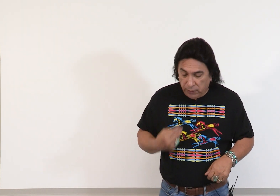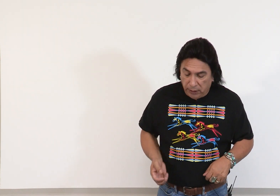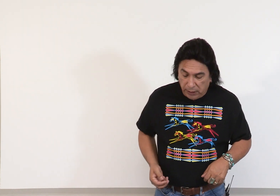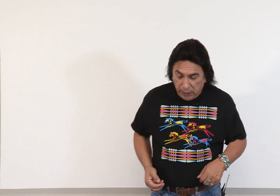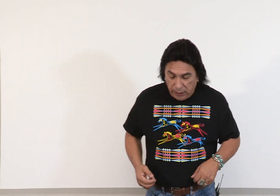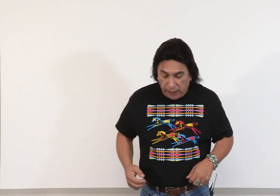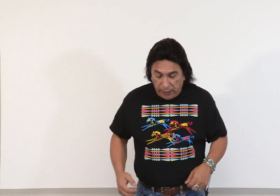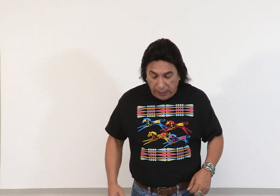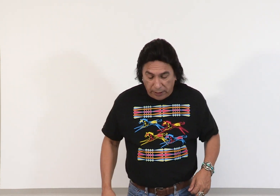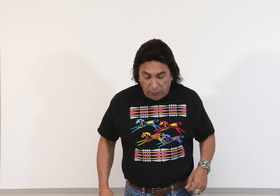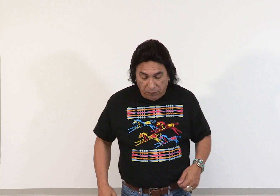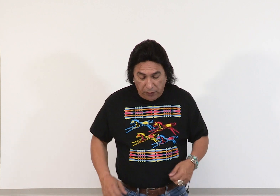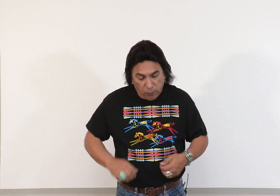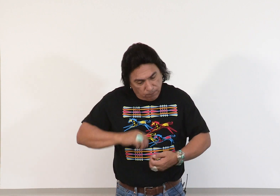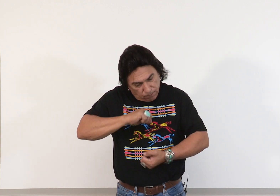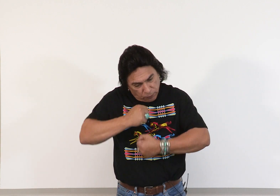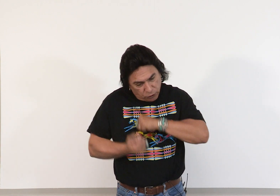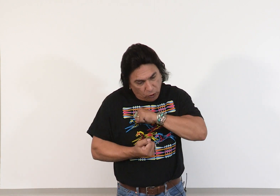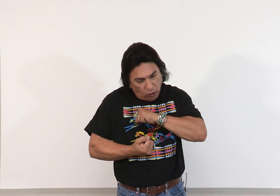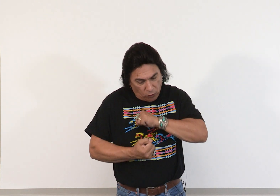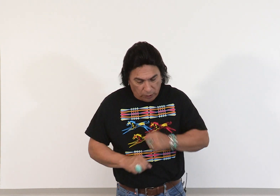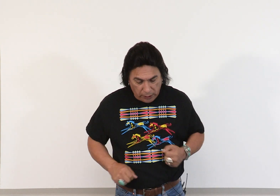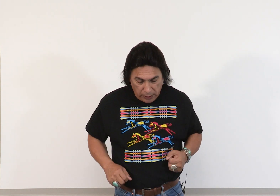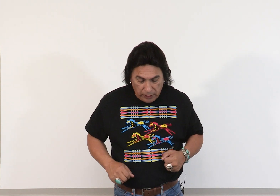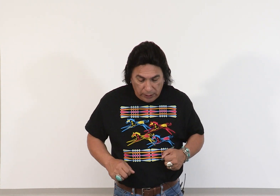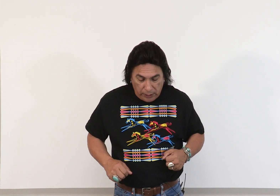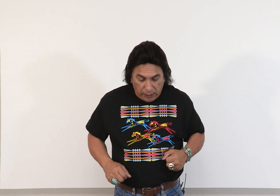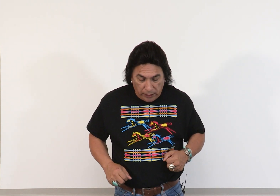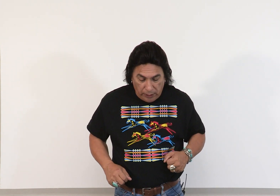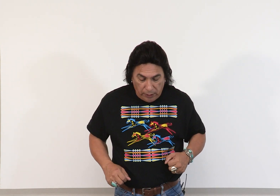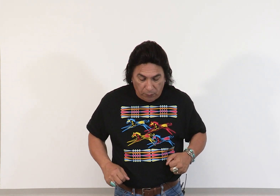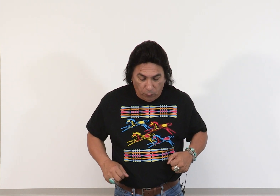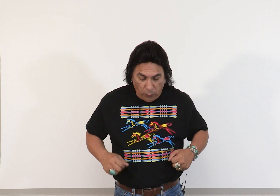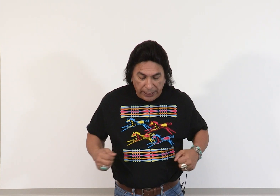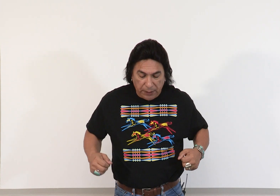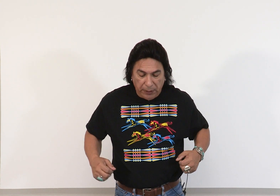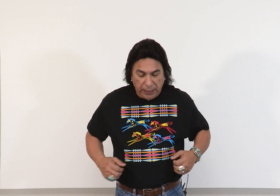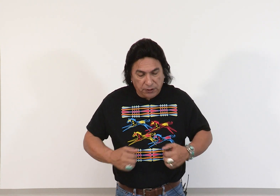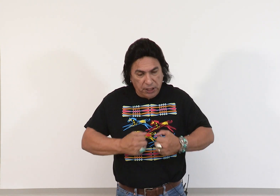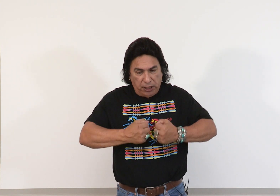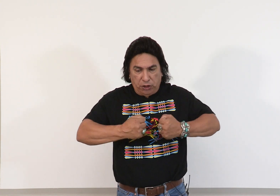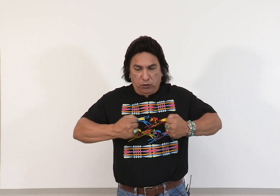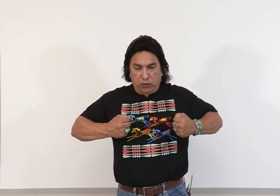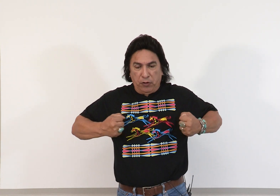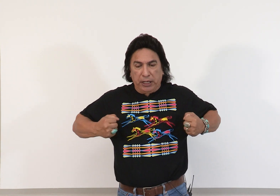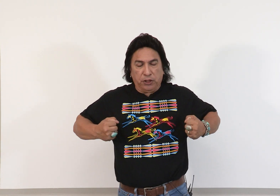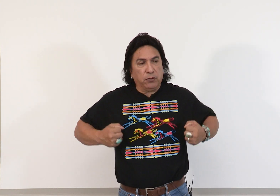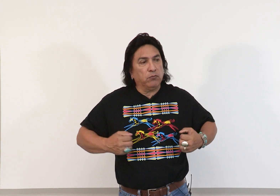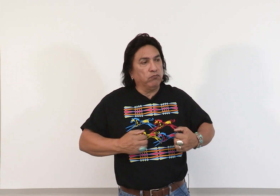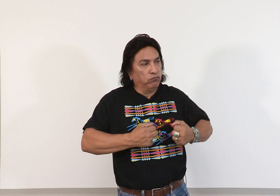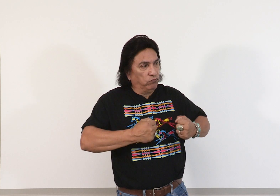eaten and now you feel strong. Ready means this, you stretch.